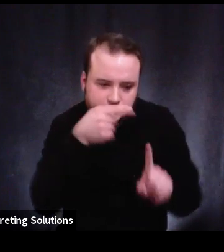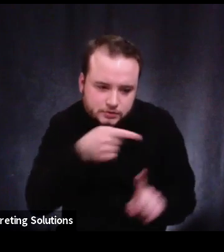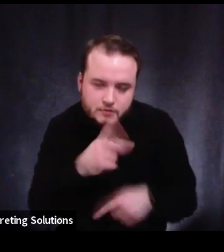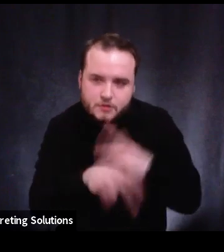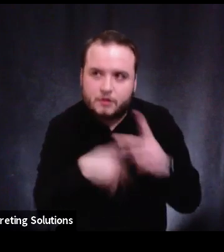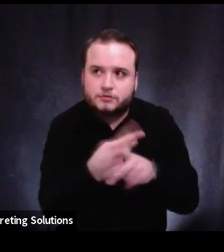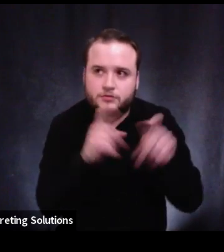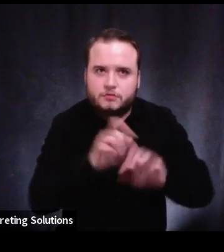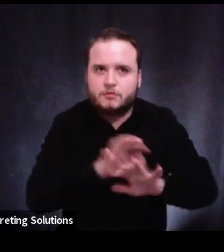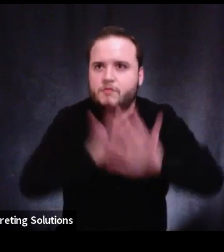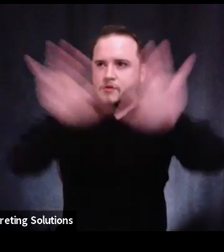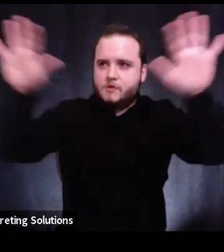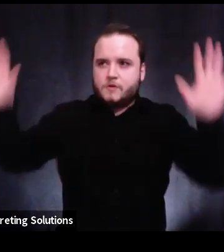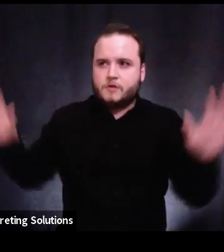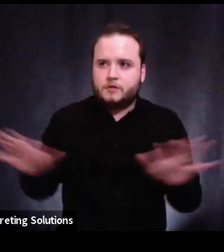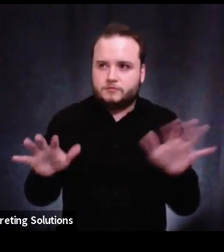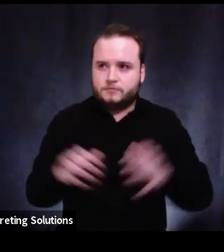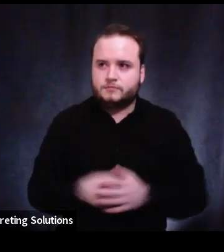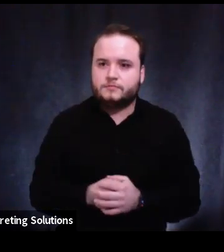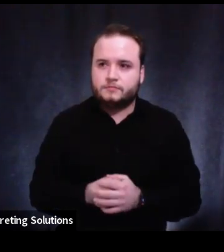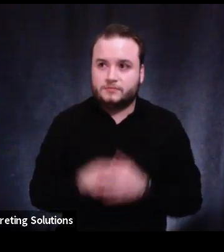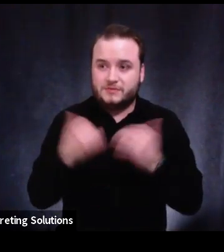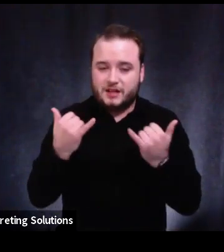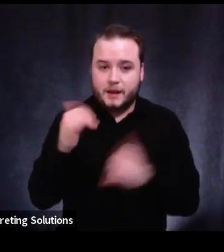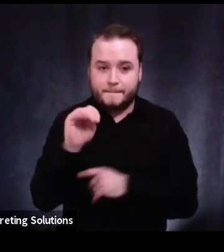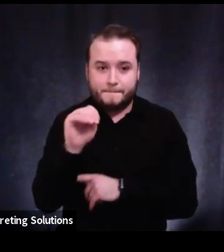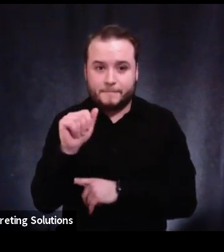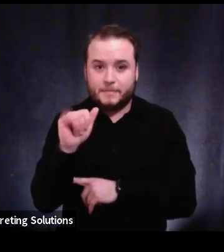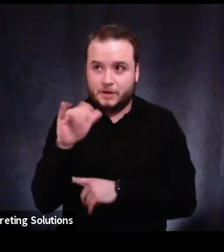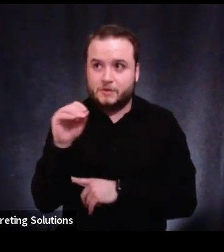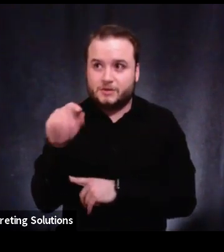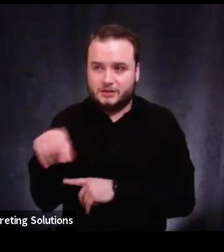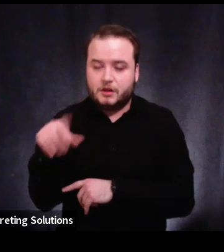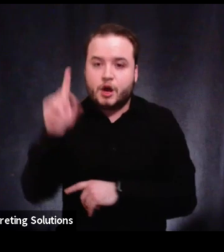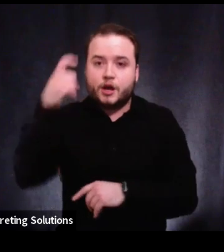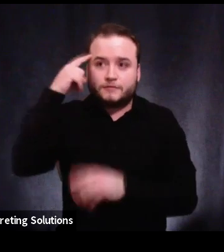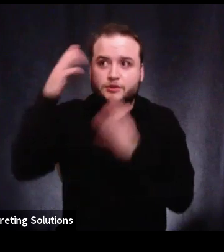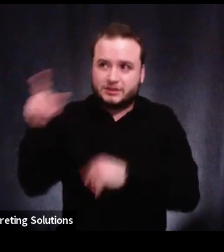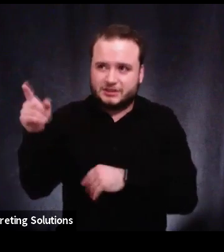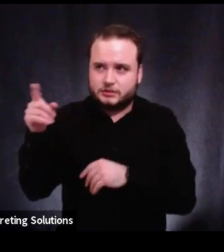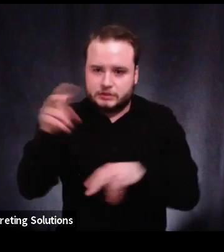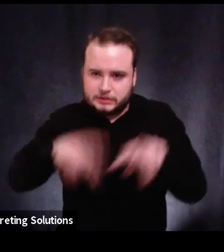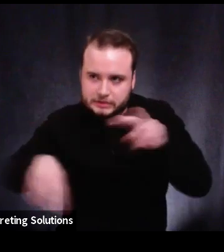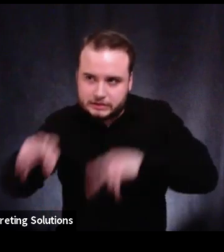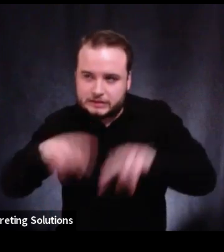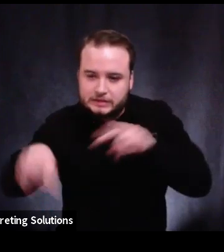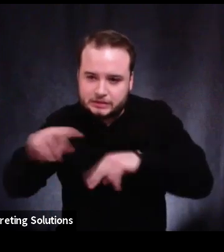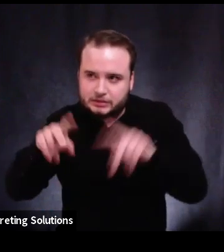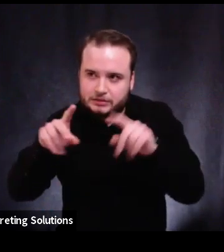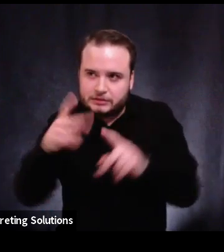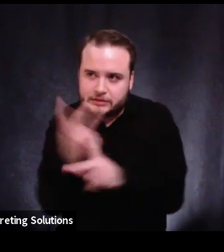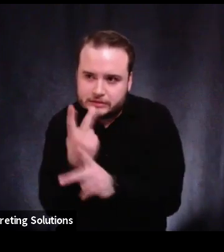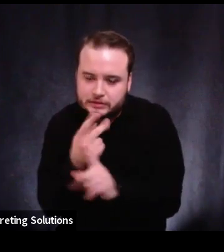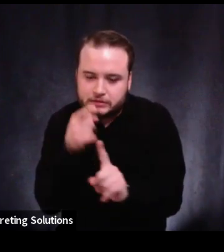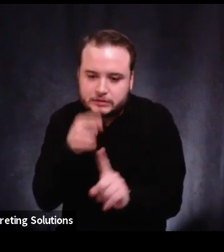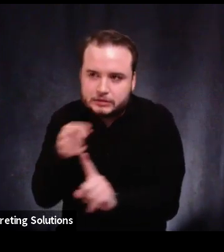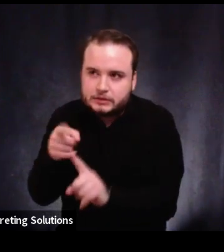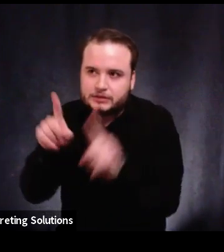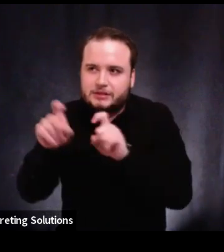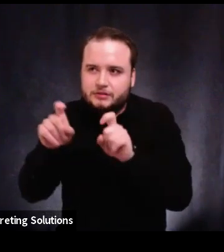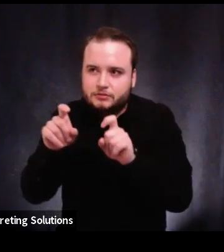at laboratory testing. And last night we heard from Mayo about what they're doing with their serology test, which is